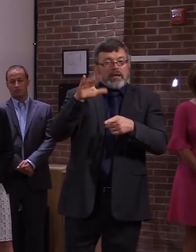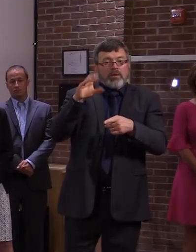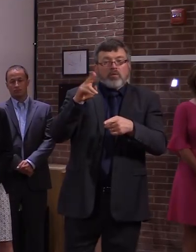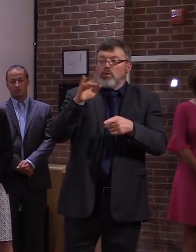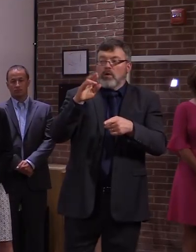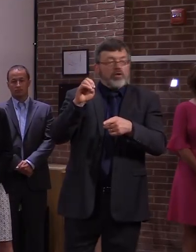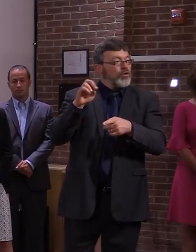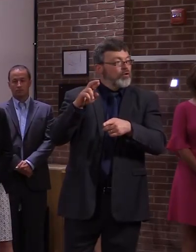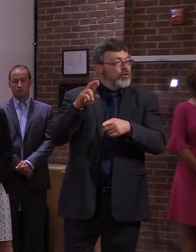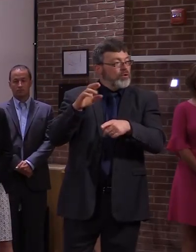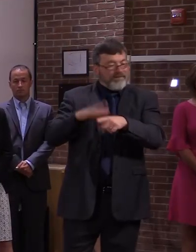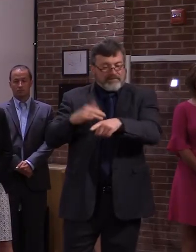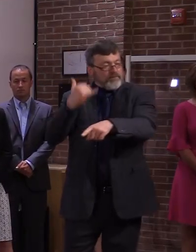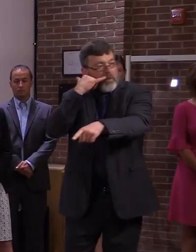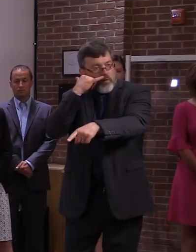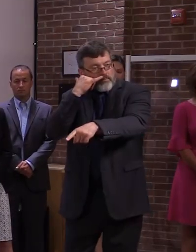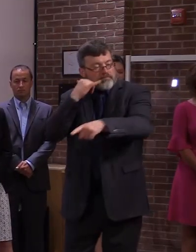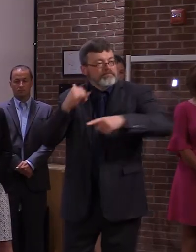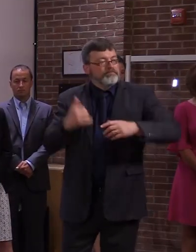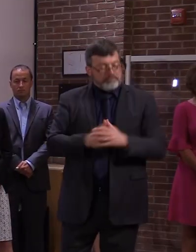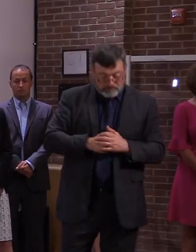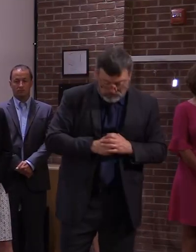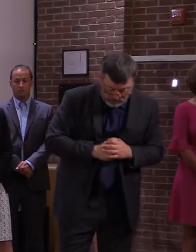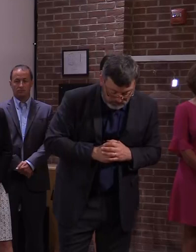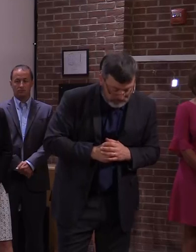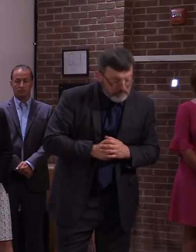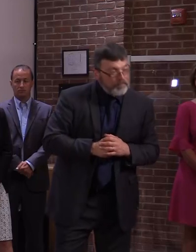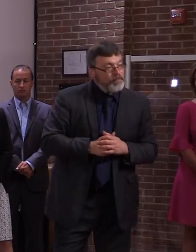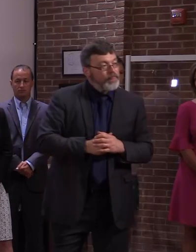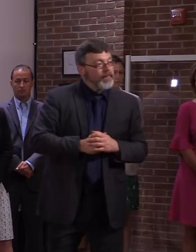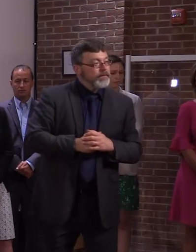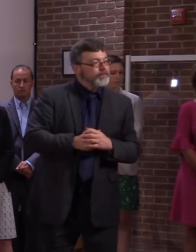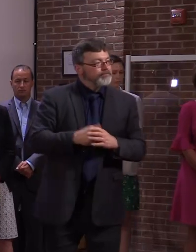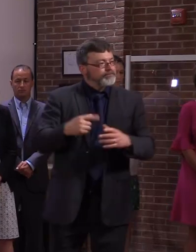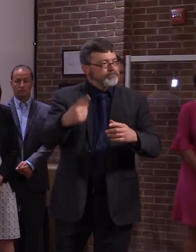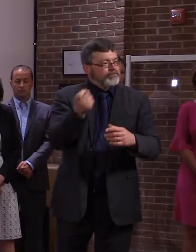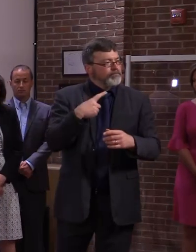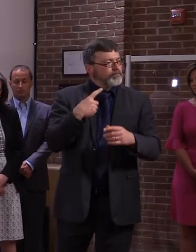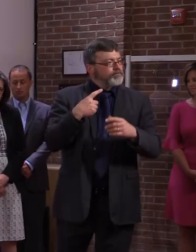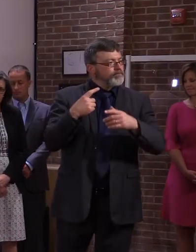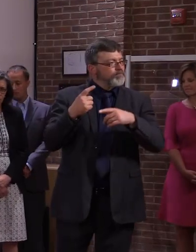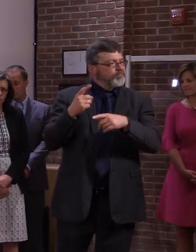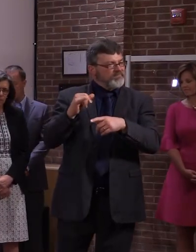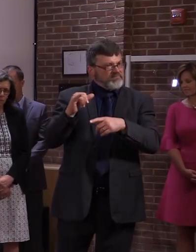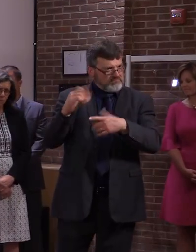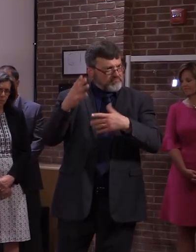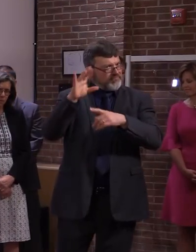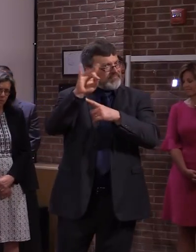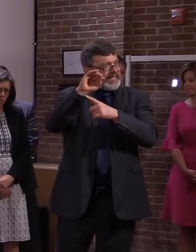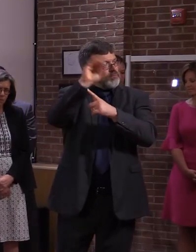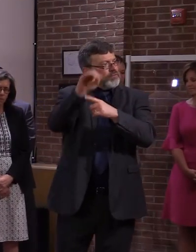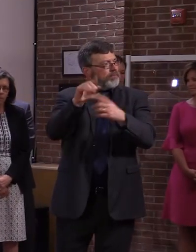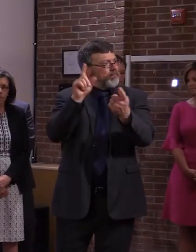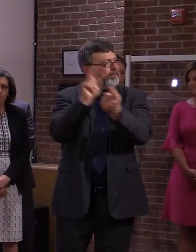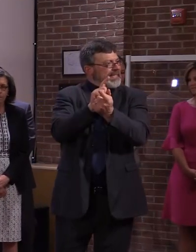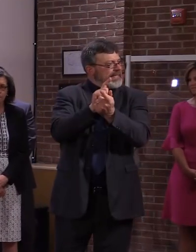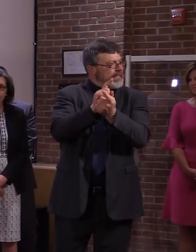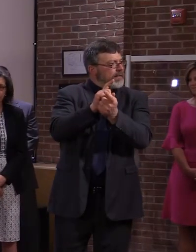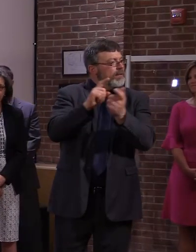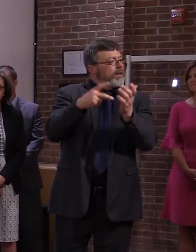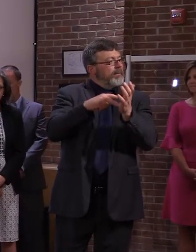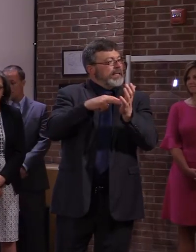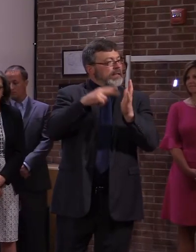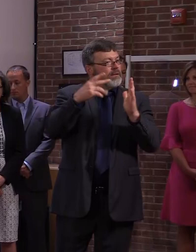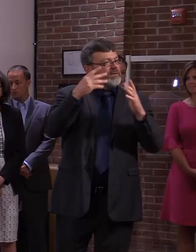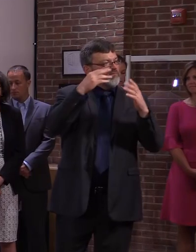said when you set the 80% goal, you said that you would lift the restrictions that